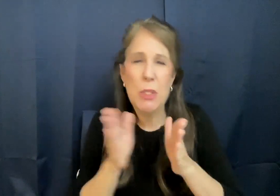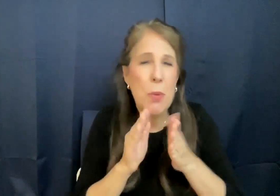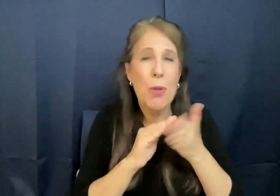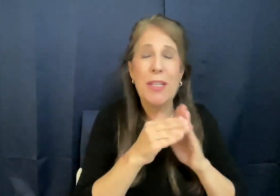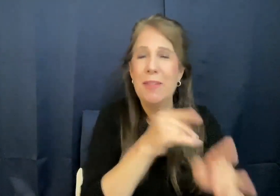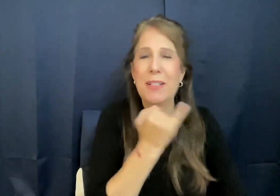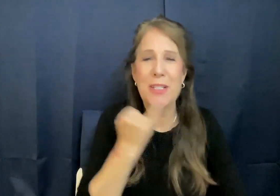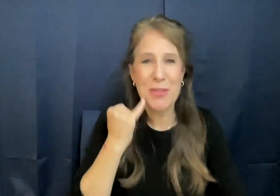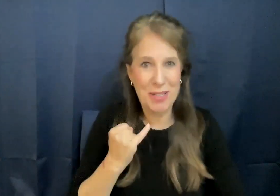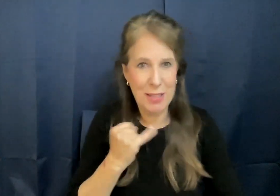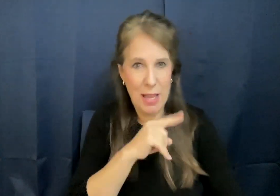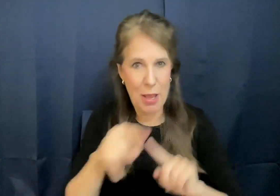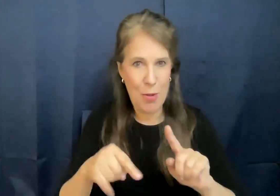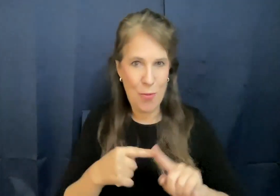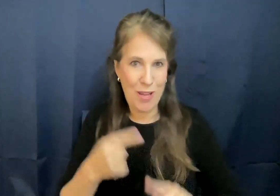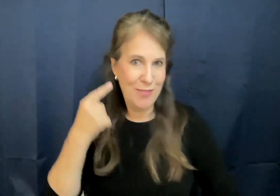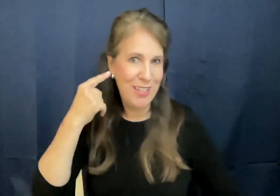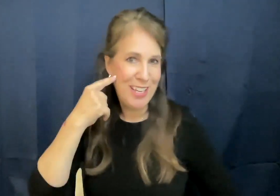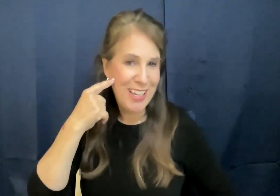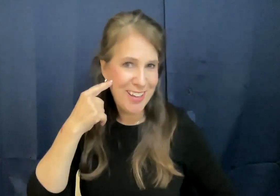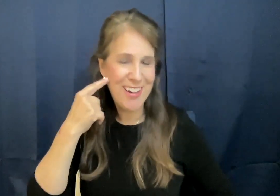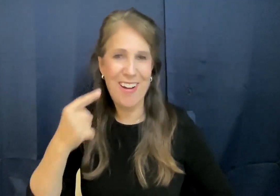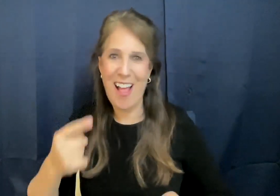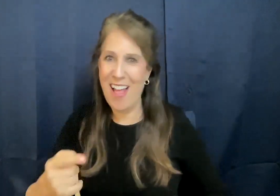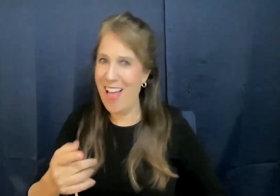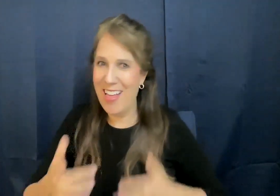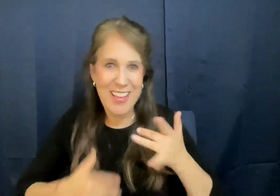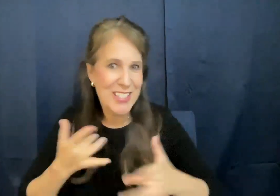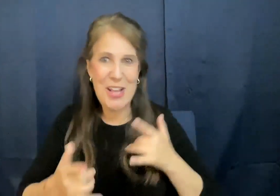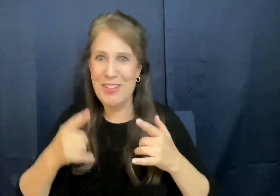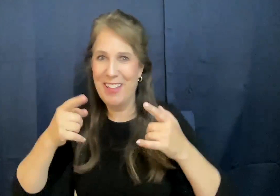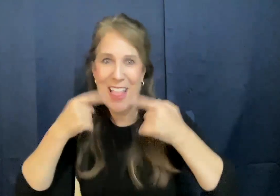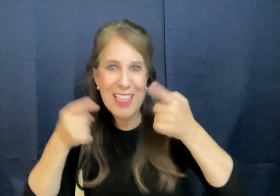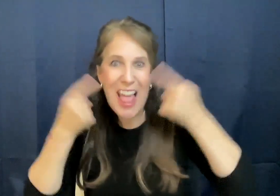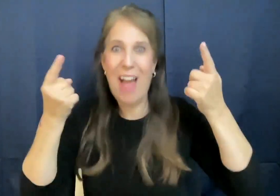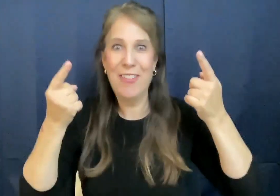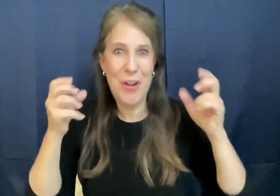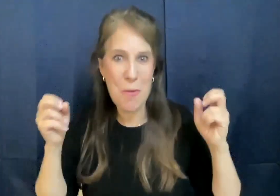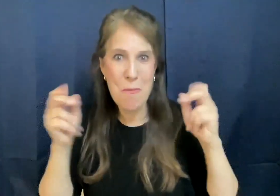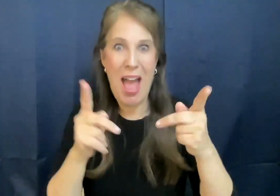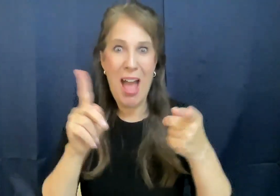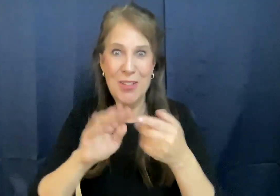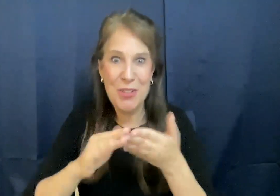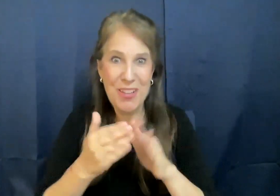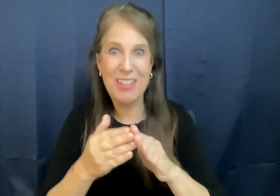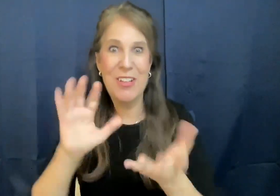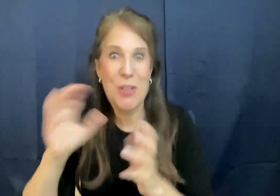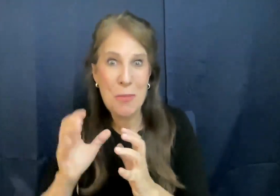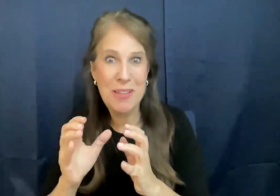And when the sounds of life and laughter return to the villages, the kibbutzim, and the cities,